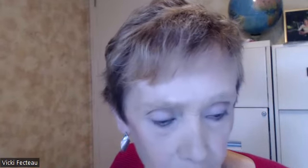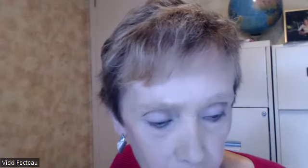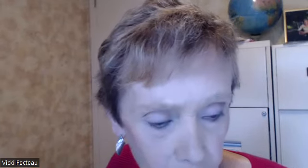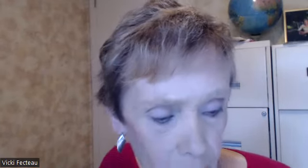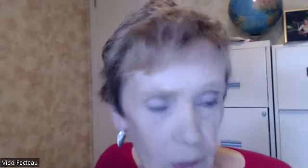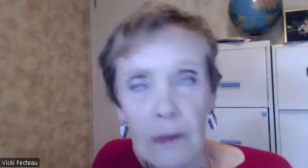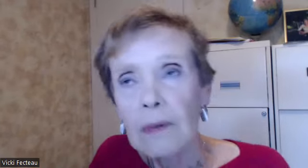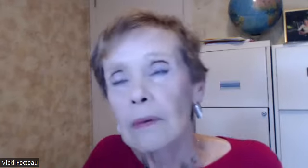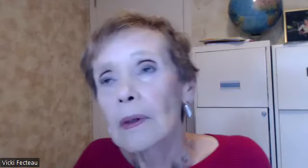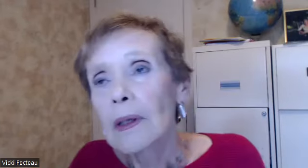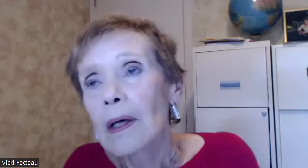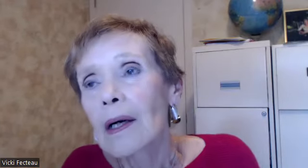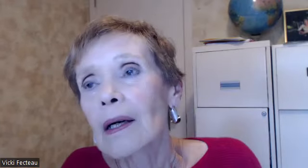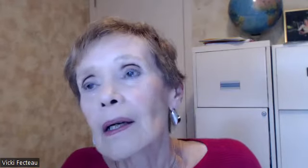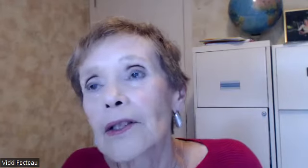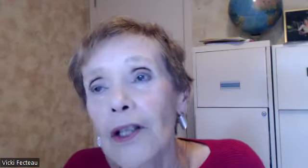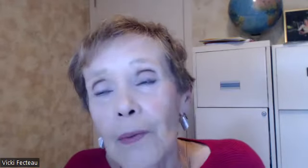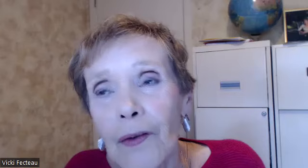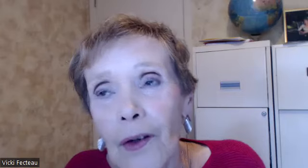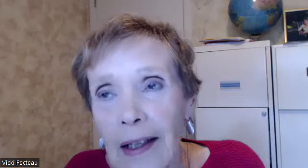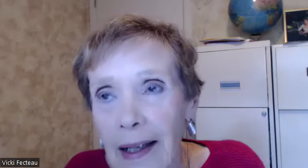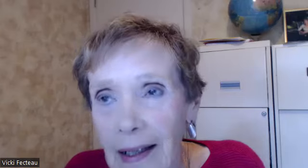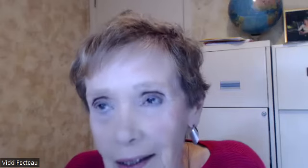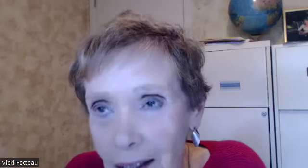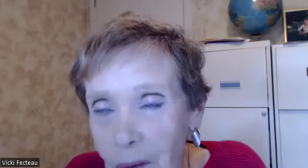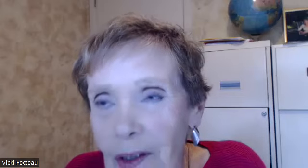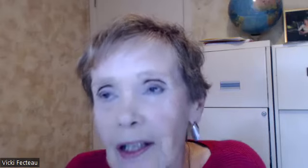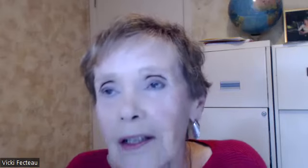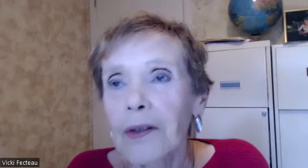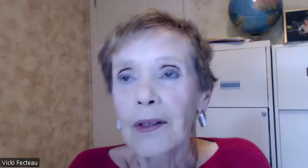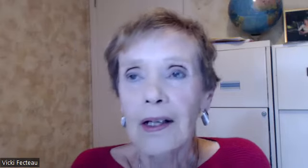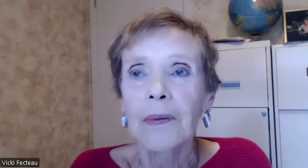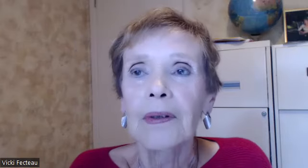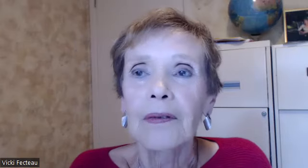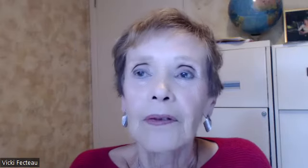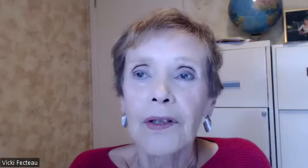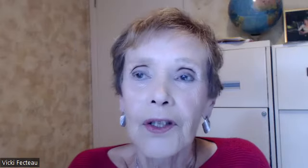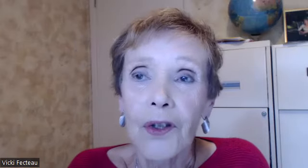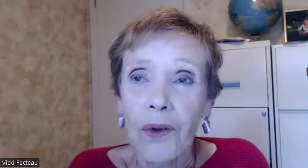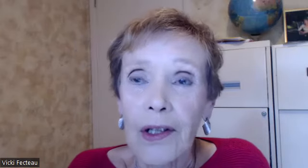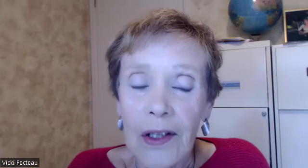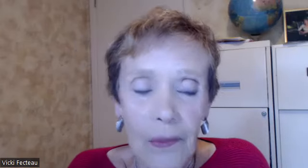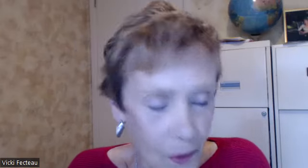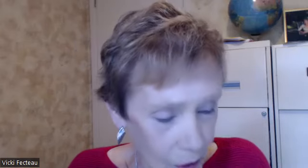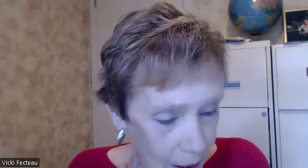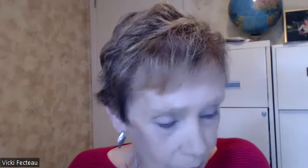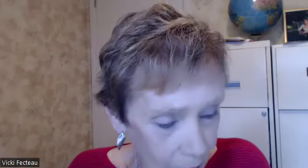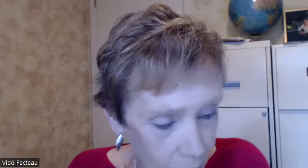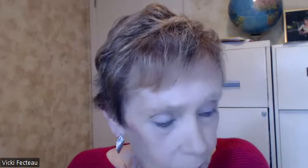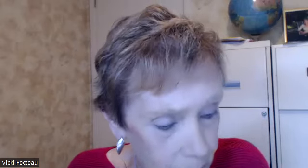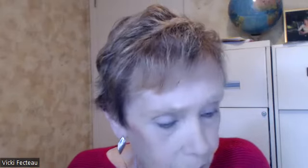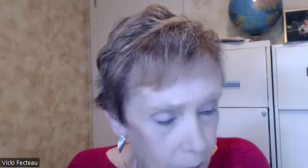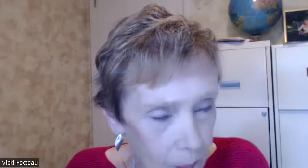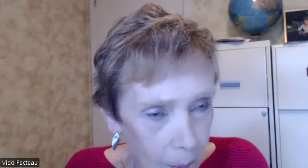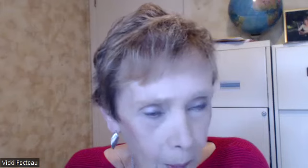Now, just before I end, I will tell you a couple of stories about two-hand manual.